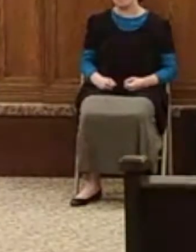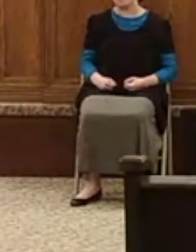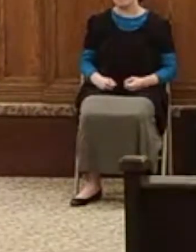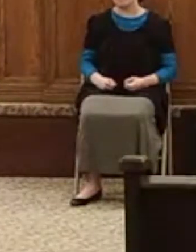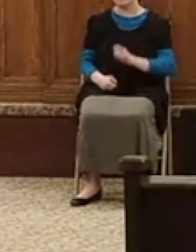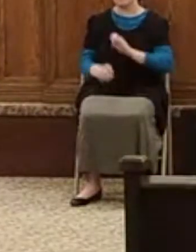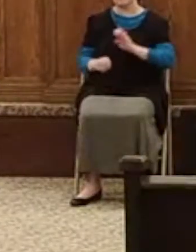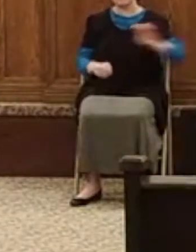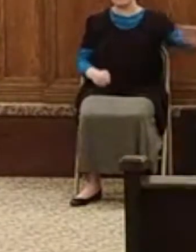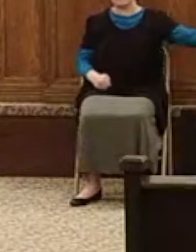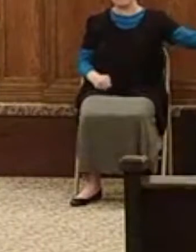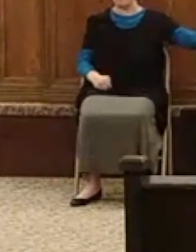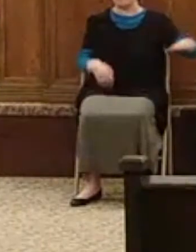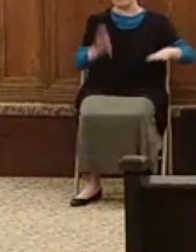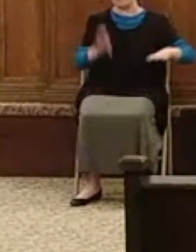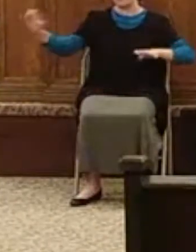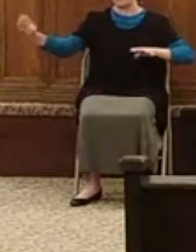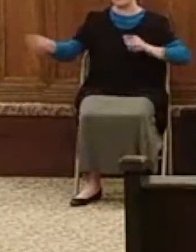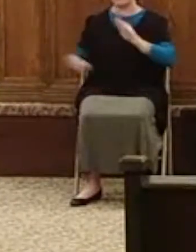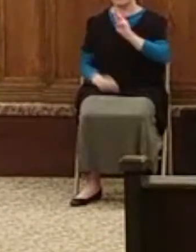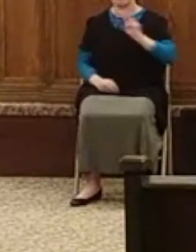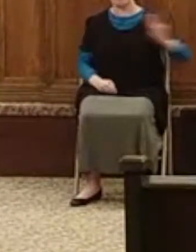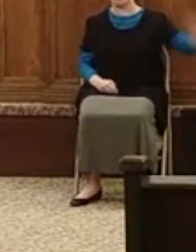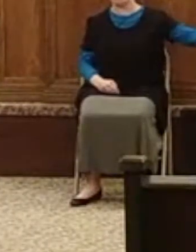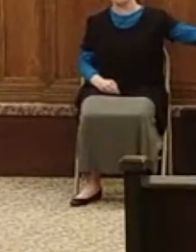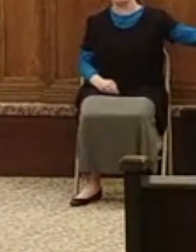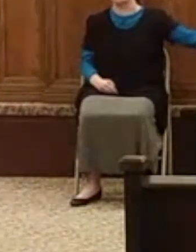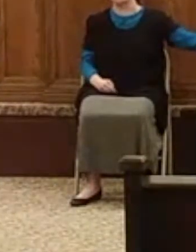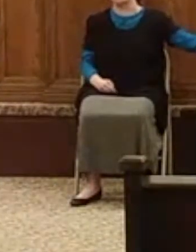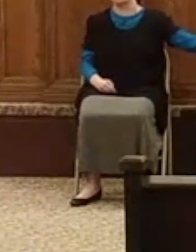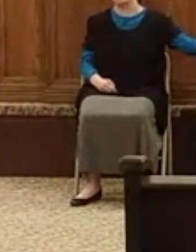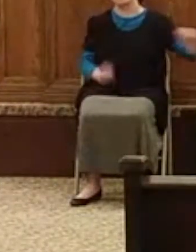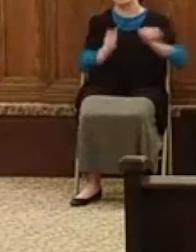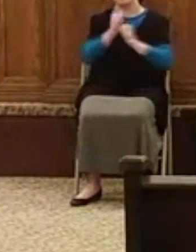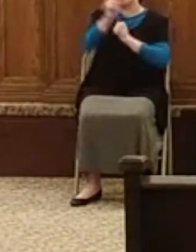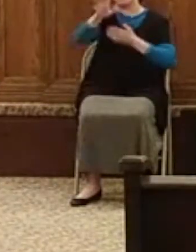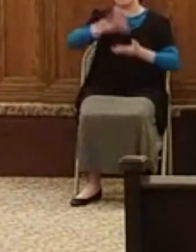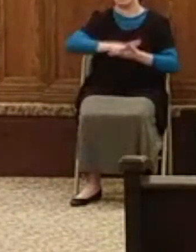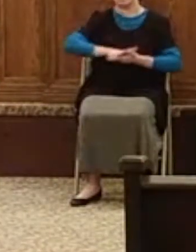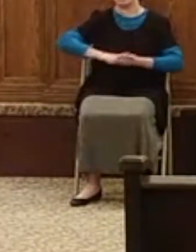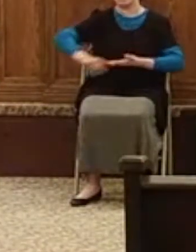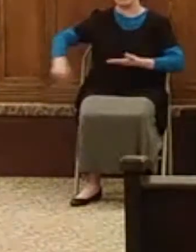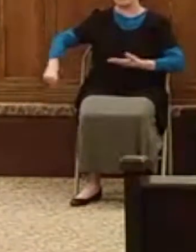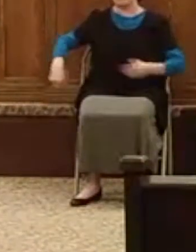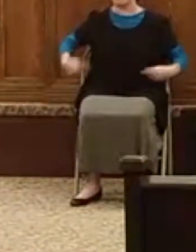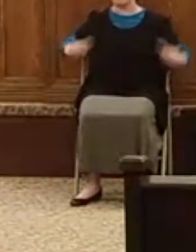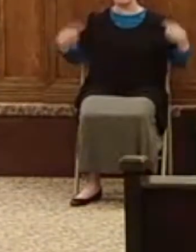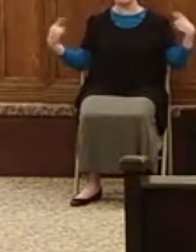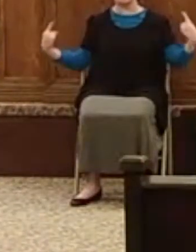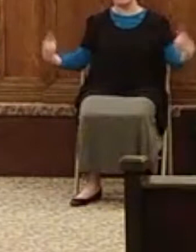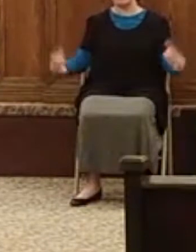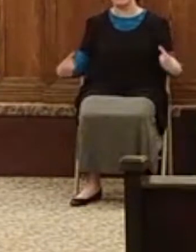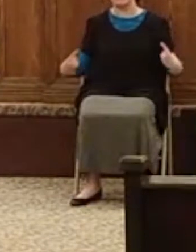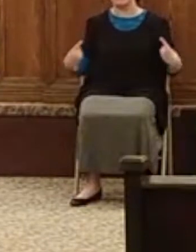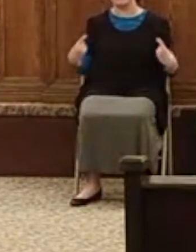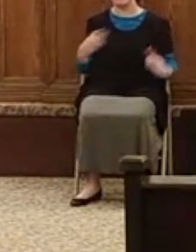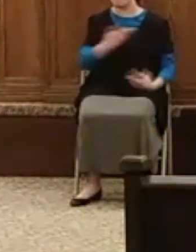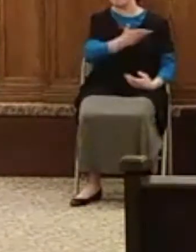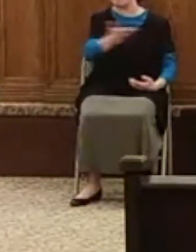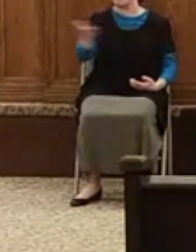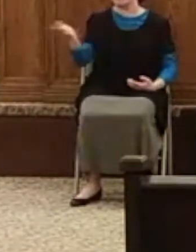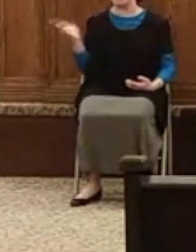As far as the east is from the west, so far hath He removed our transgressions from